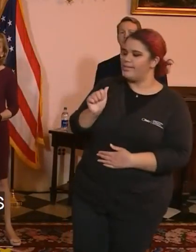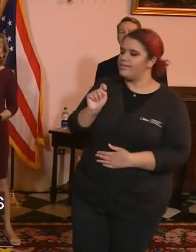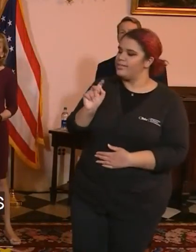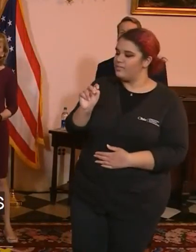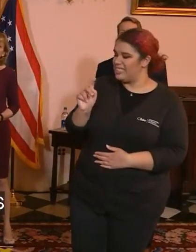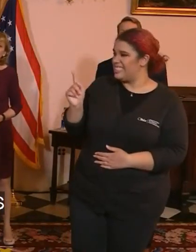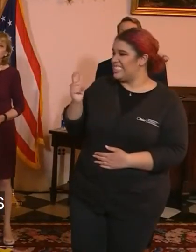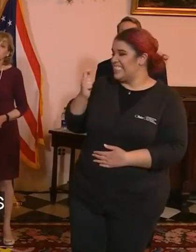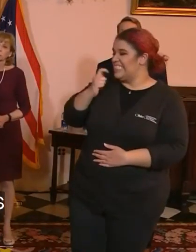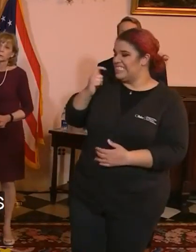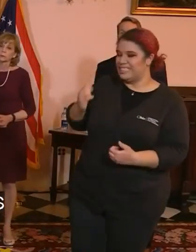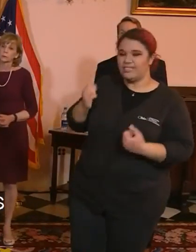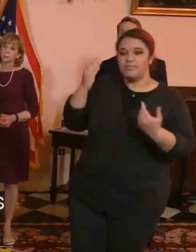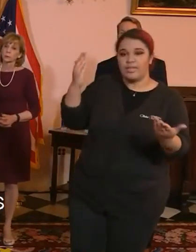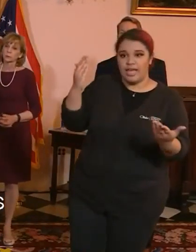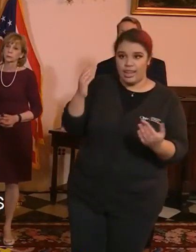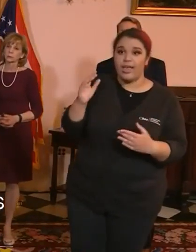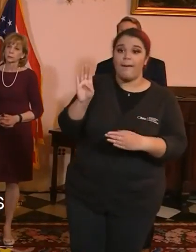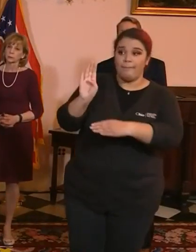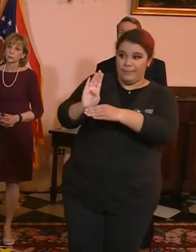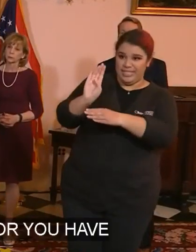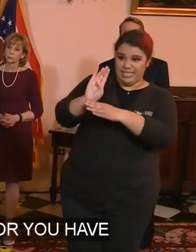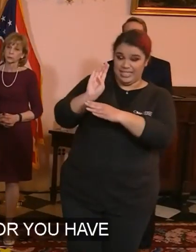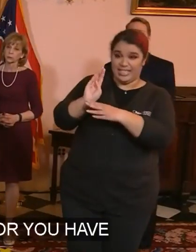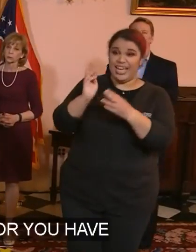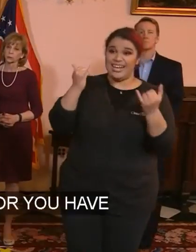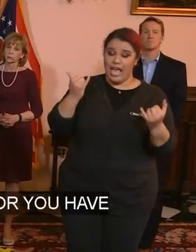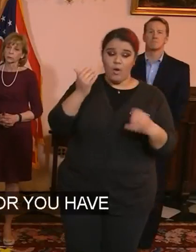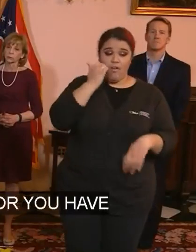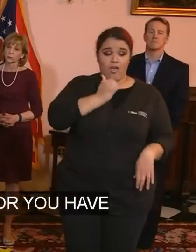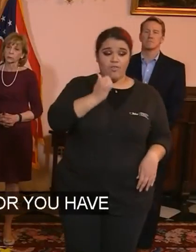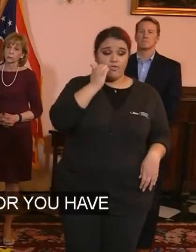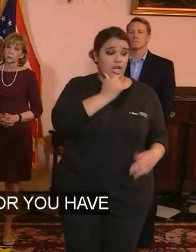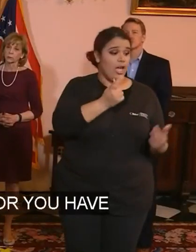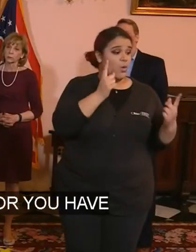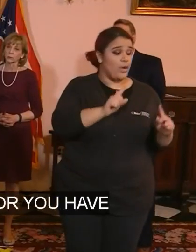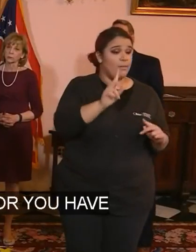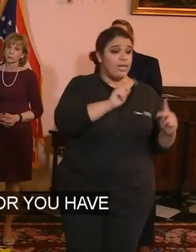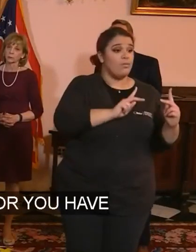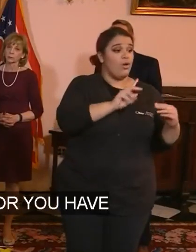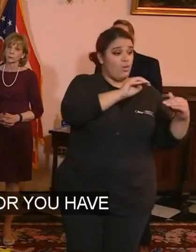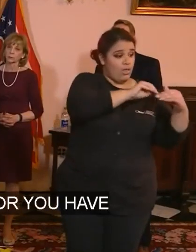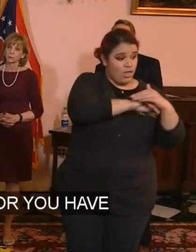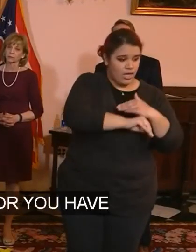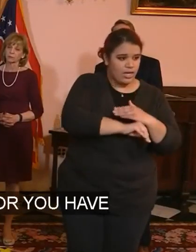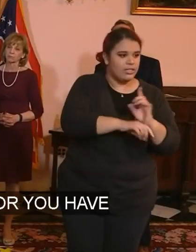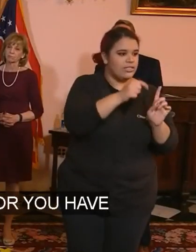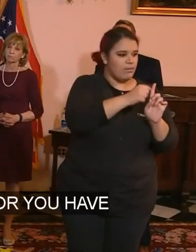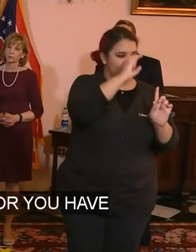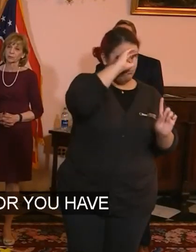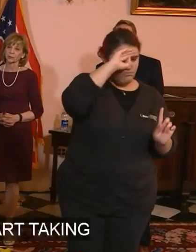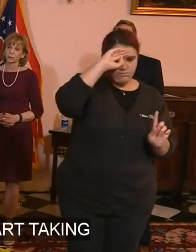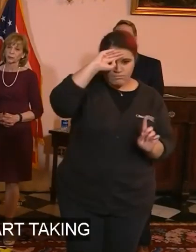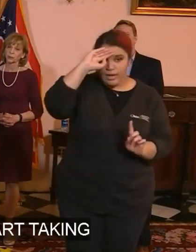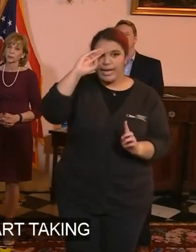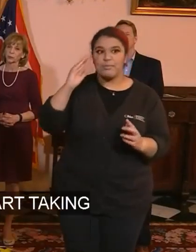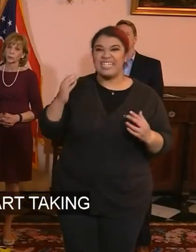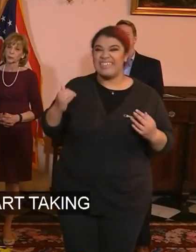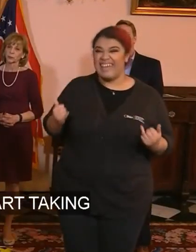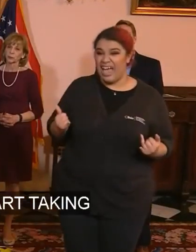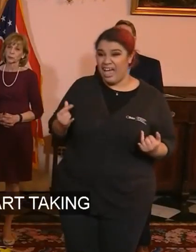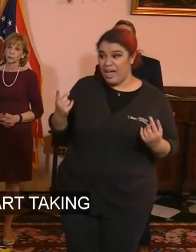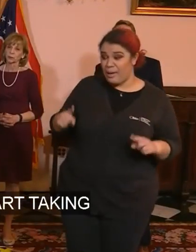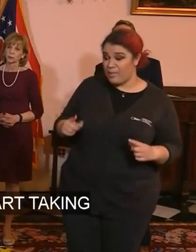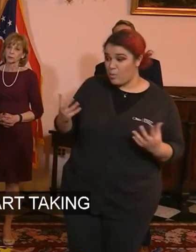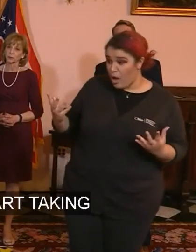that businesses start taking the temperatures of employees, and now it's going to create a huge demand and a rush to find these temperature gauges, which are